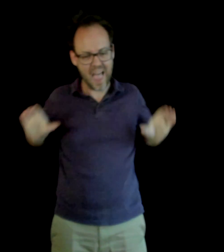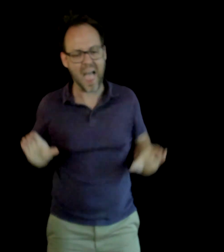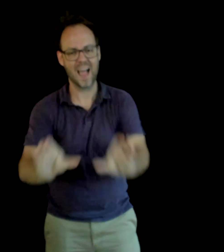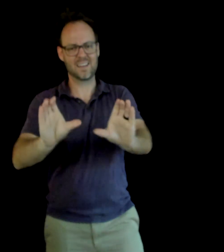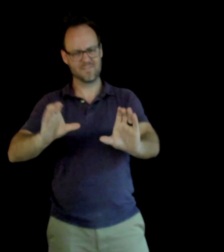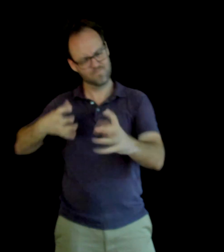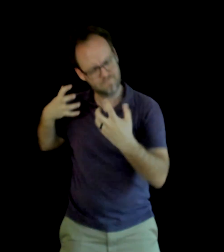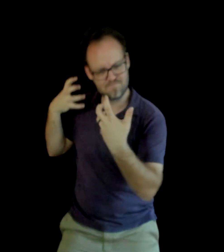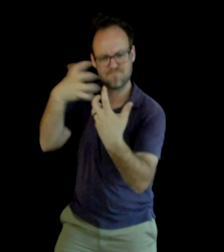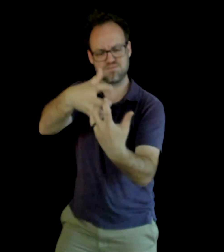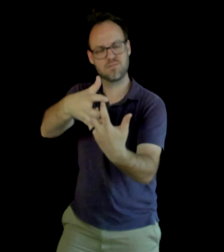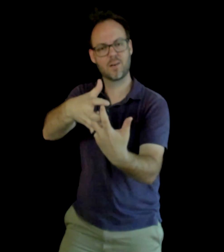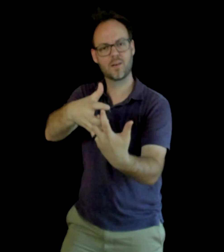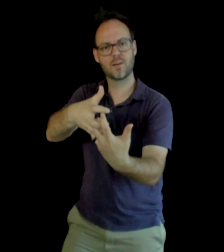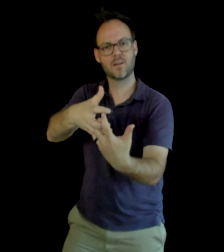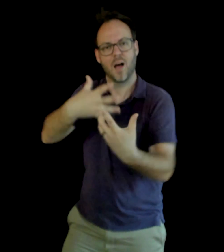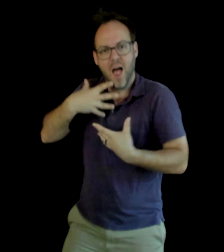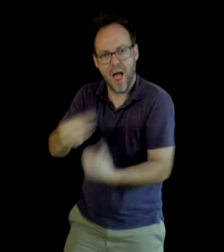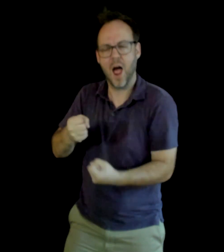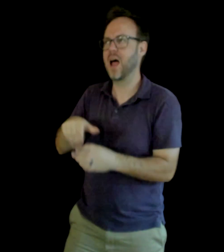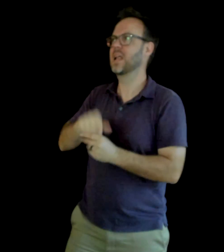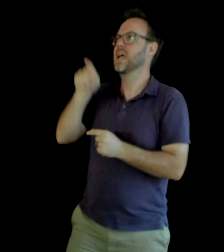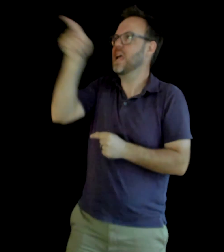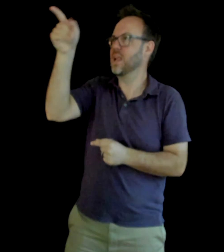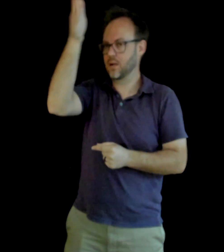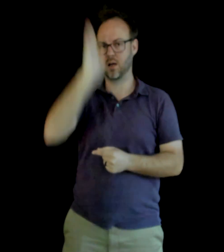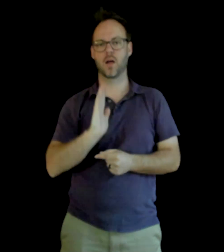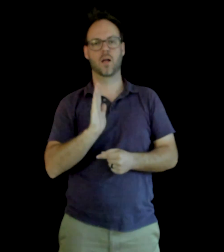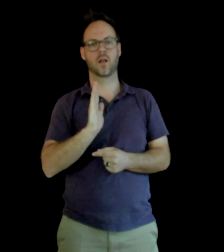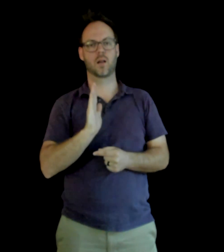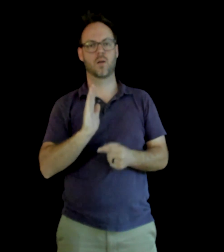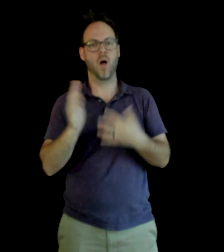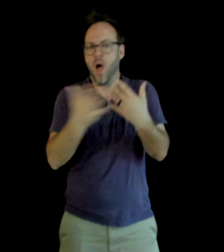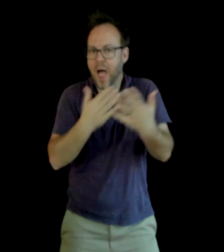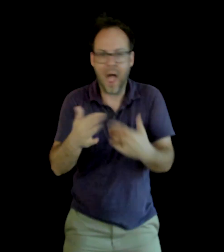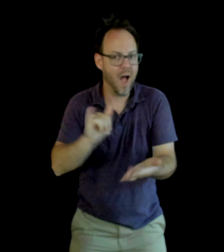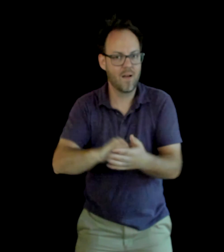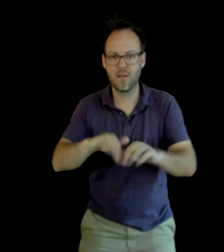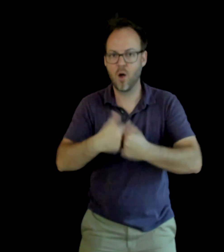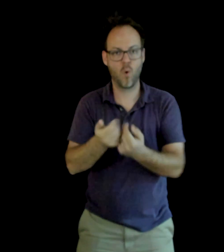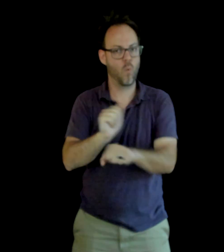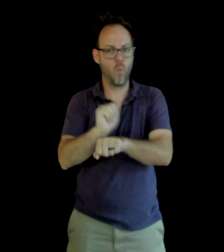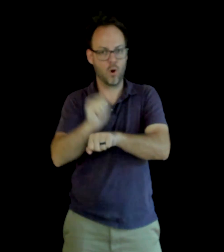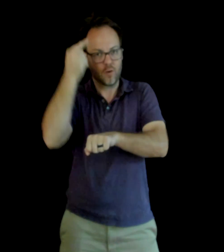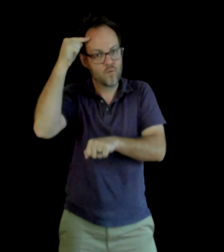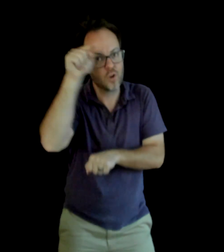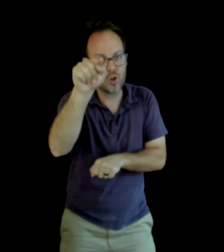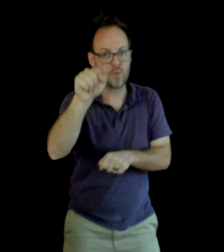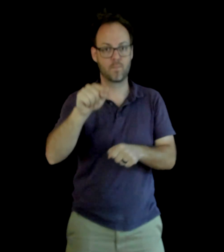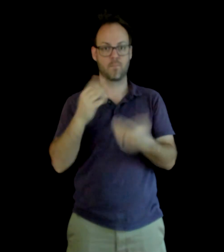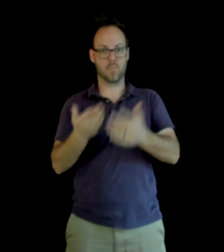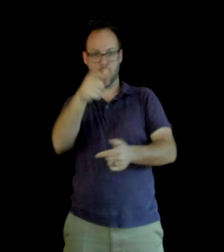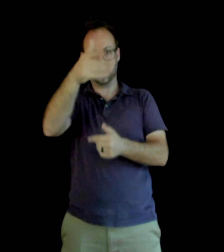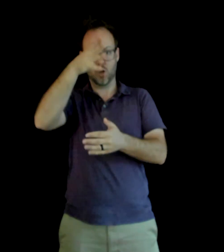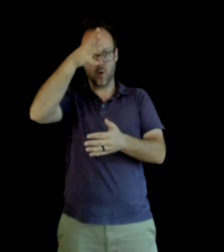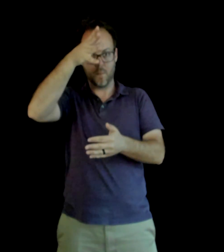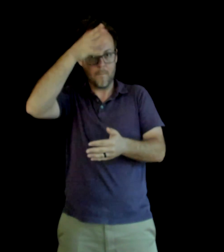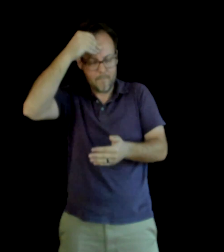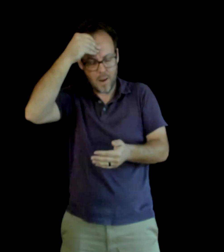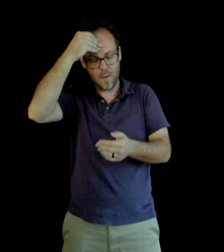endurance. It's active. You are actively trusting in God. However that works for you, whether you have to memorize some